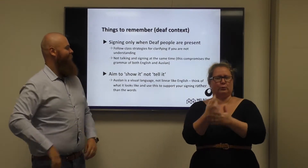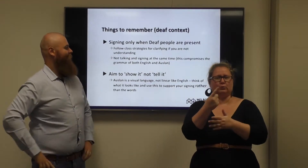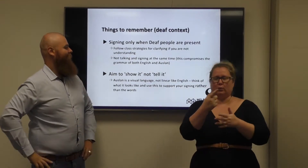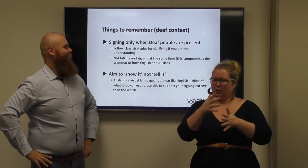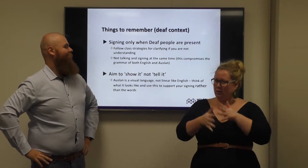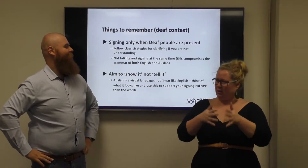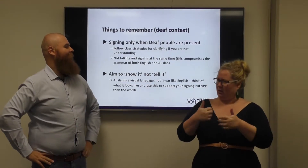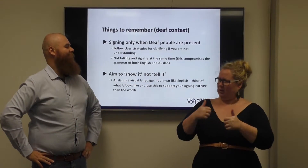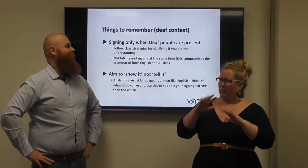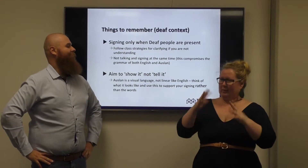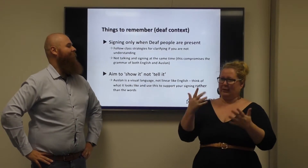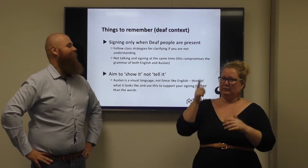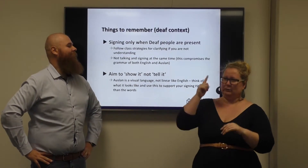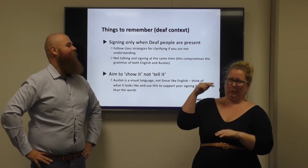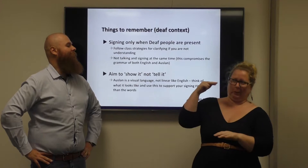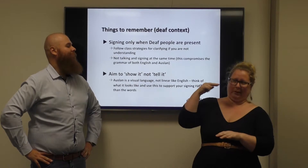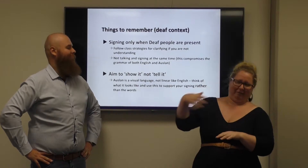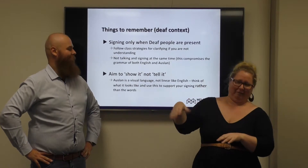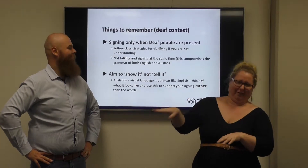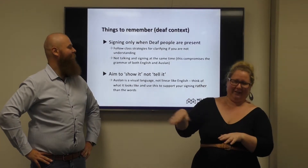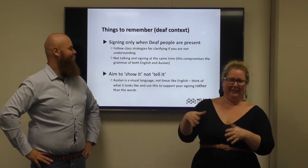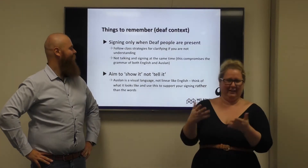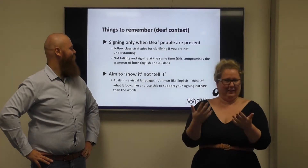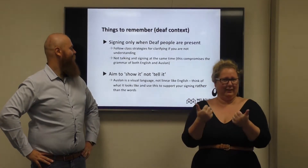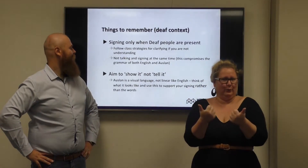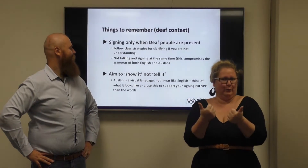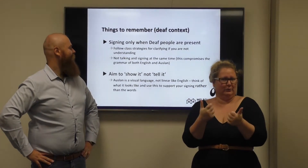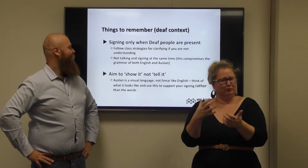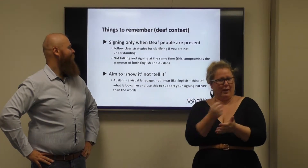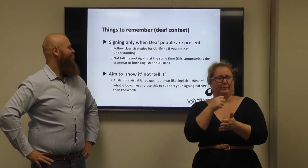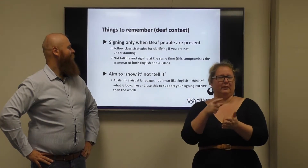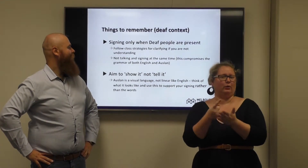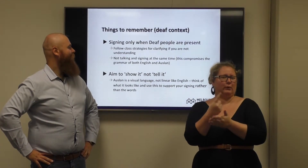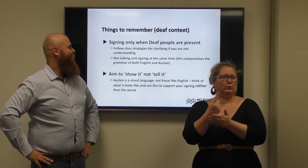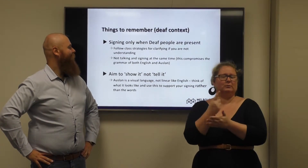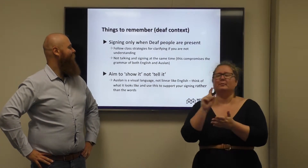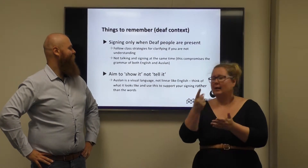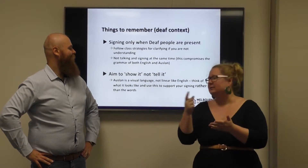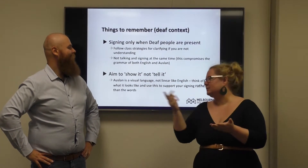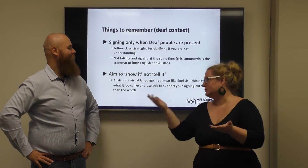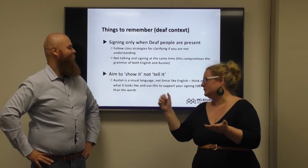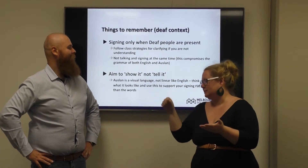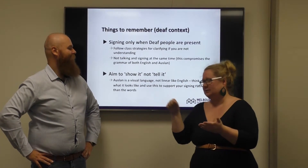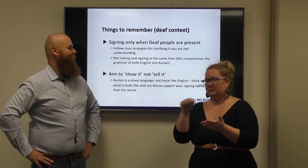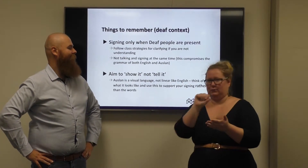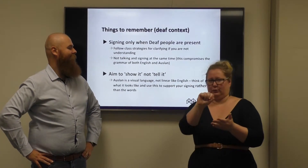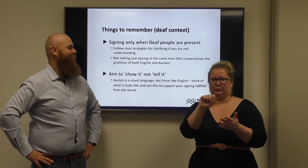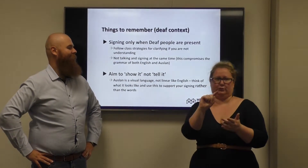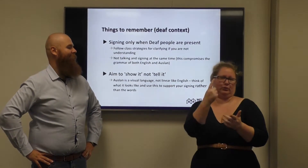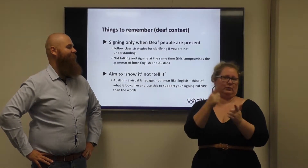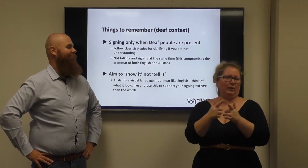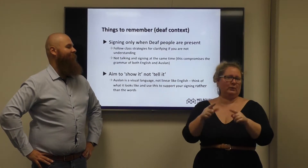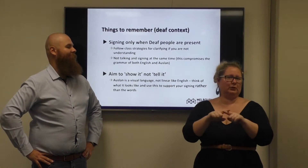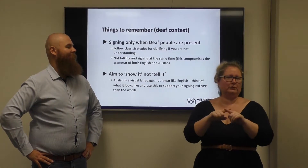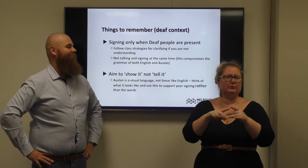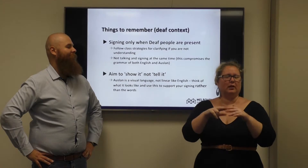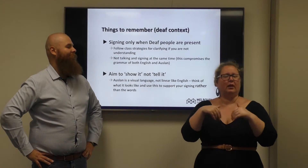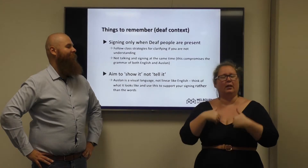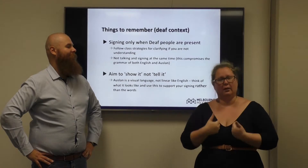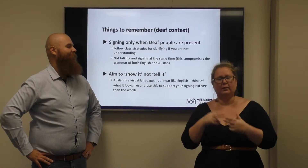Outside it's up to you, but in class, please, signing only. It's good. It's a good opportunity. And yes, we know